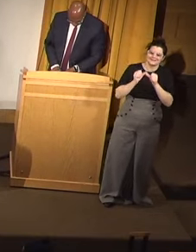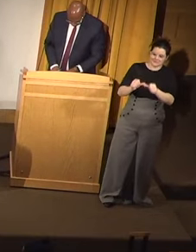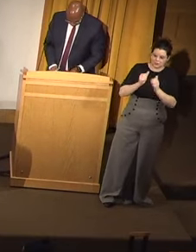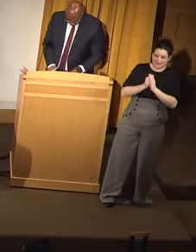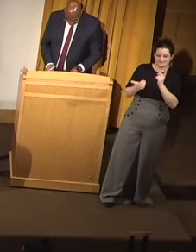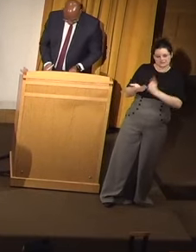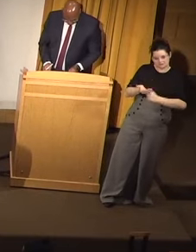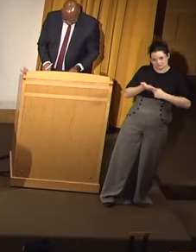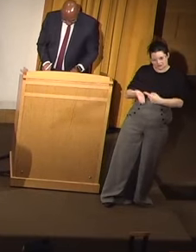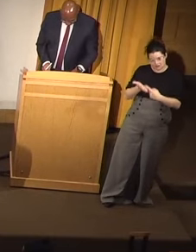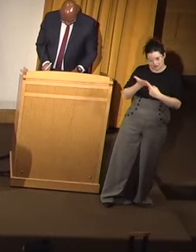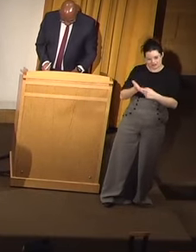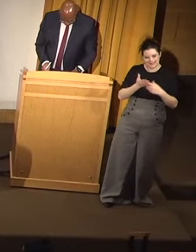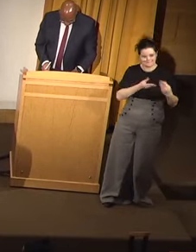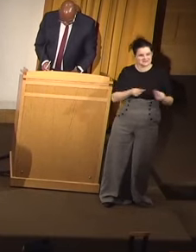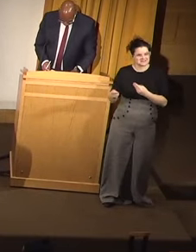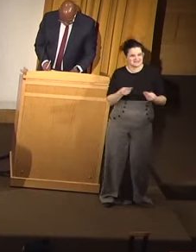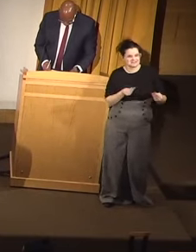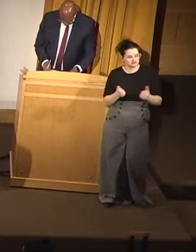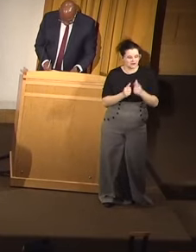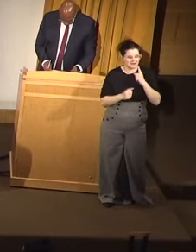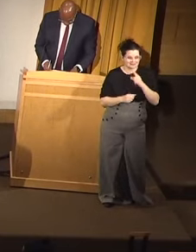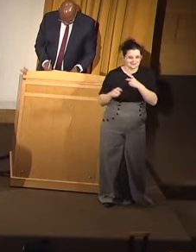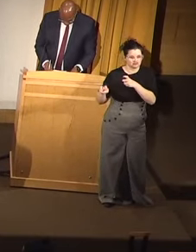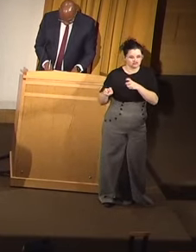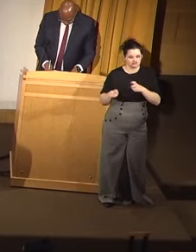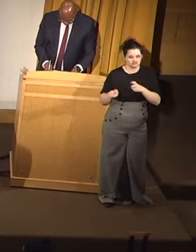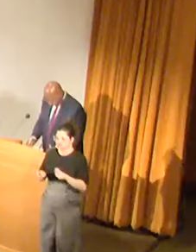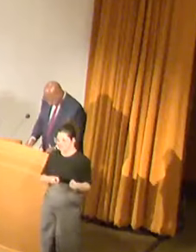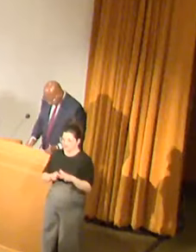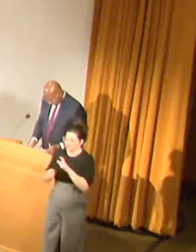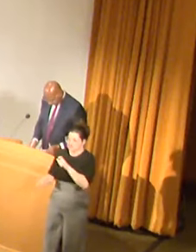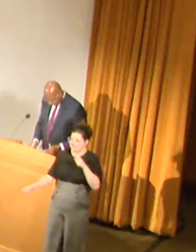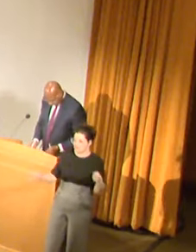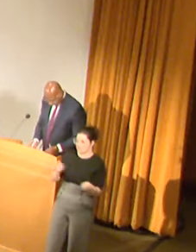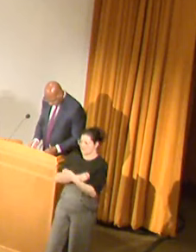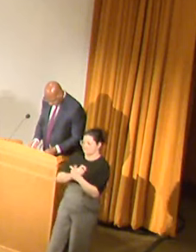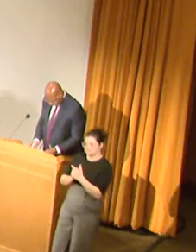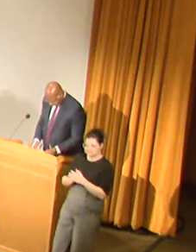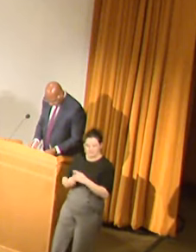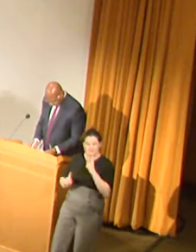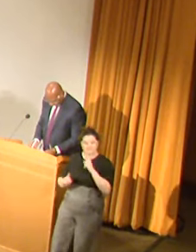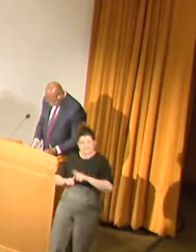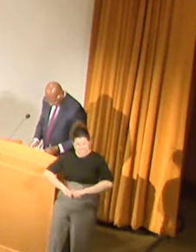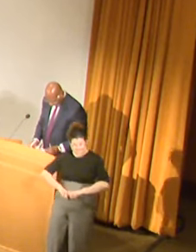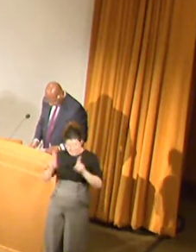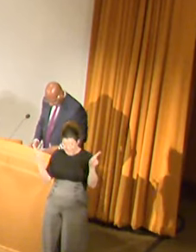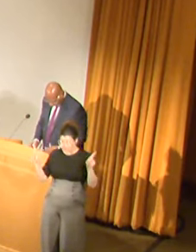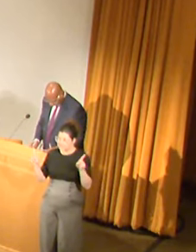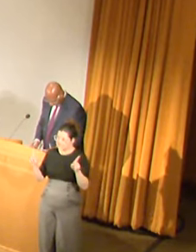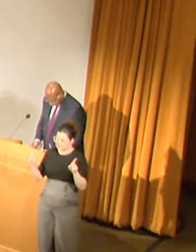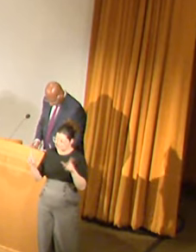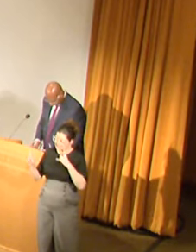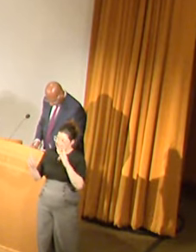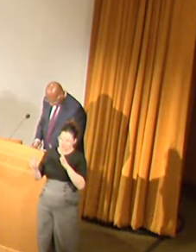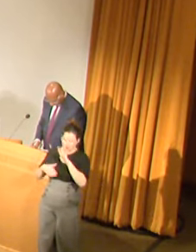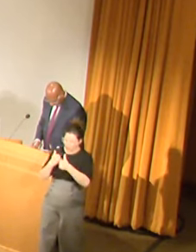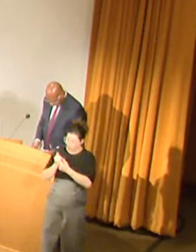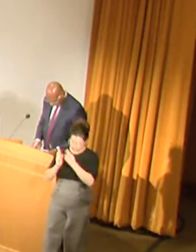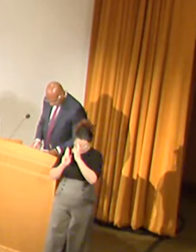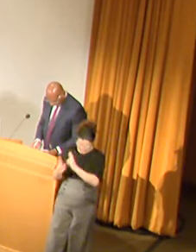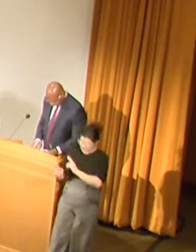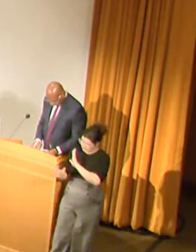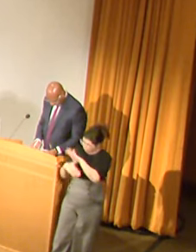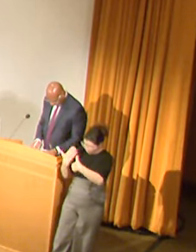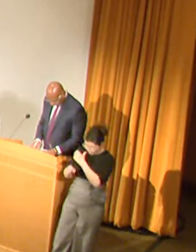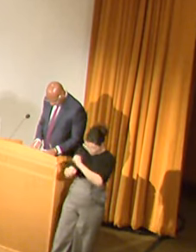these discussions and facilitate this transformative change. The difference is, again, and all due respect to all the work